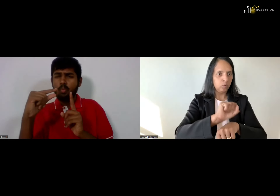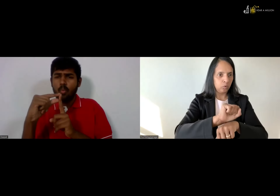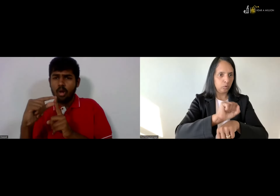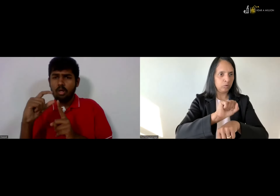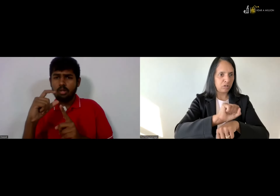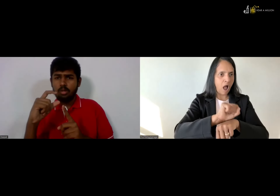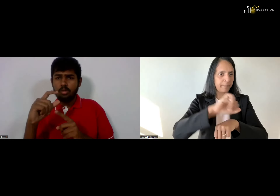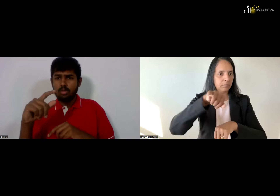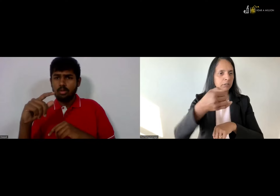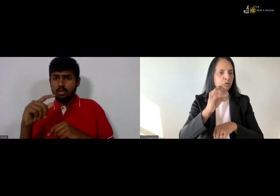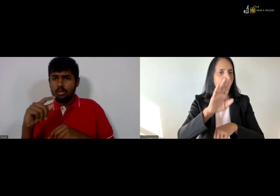Yes.